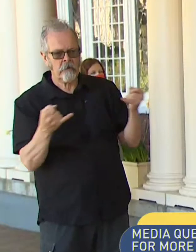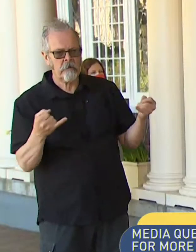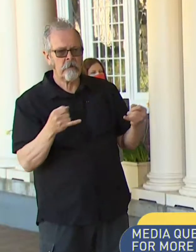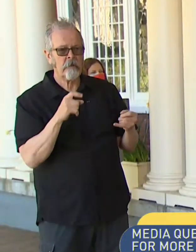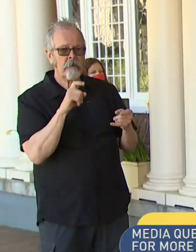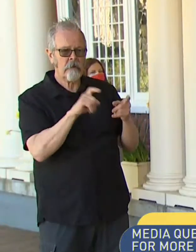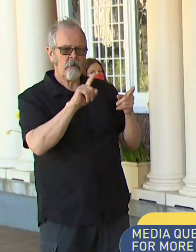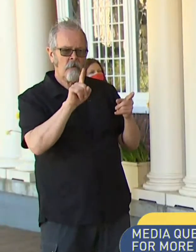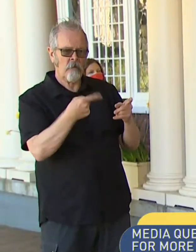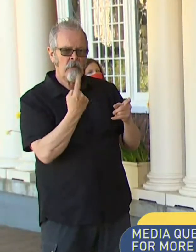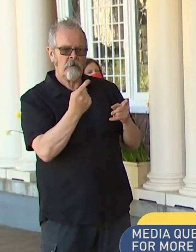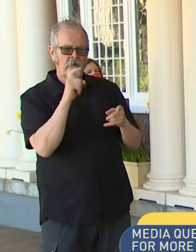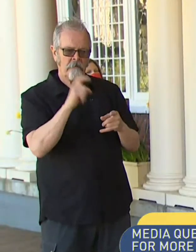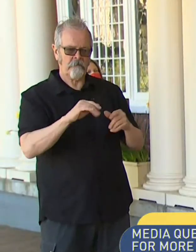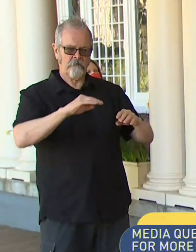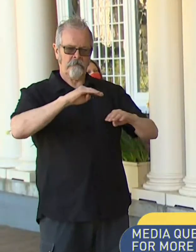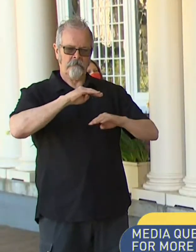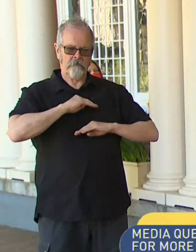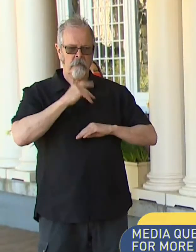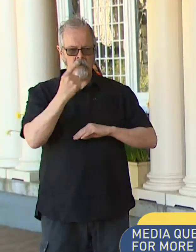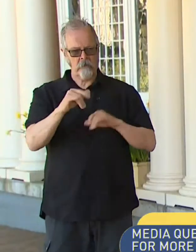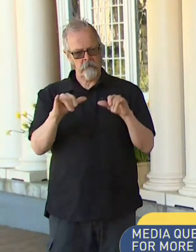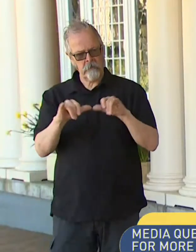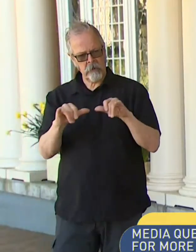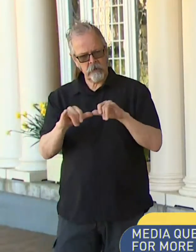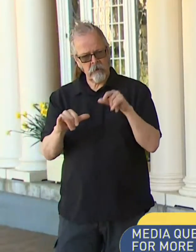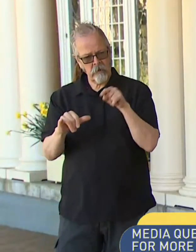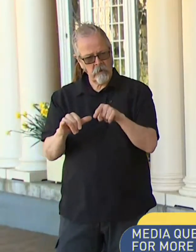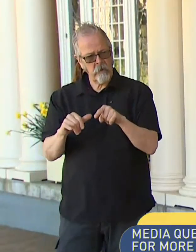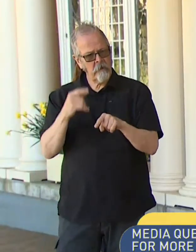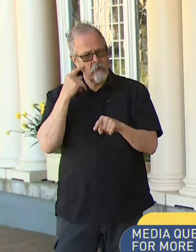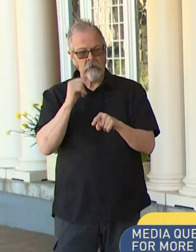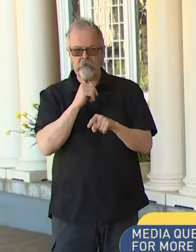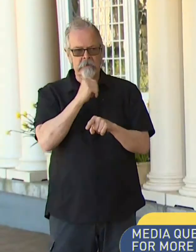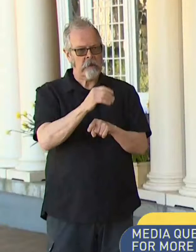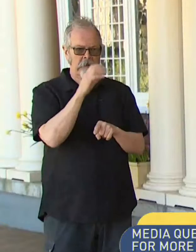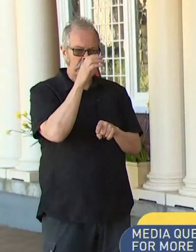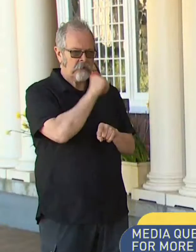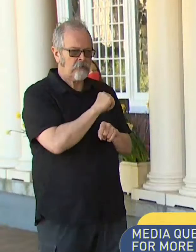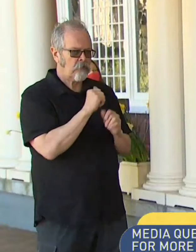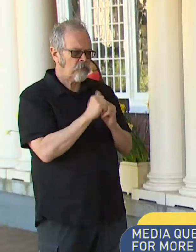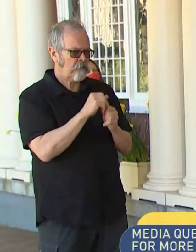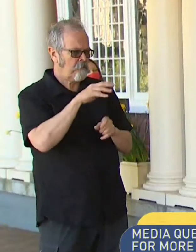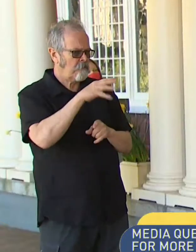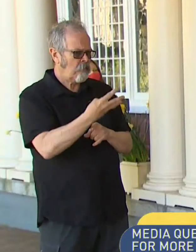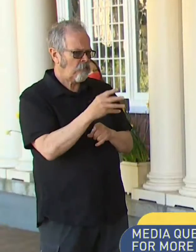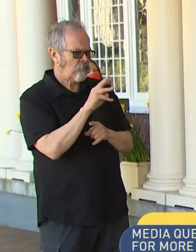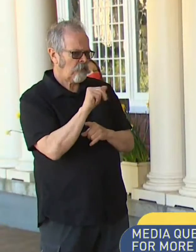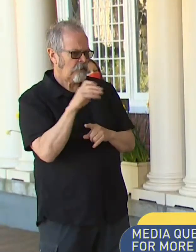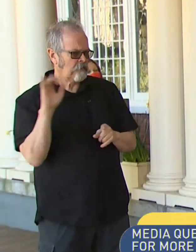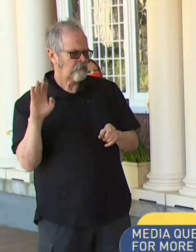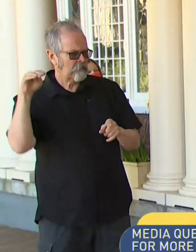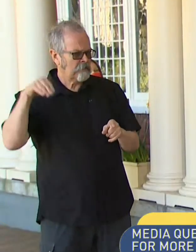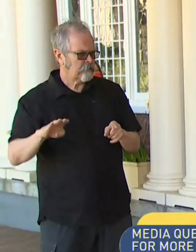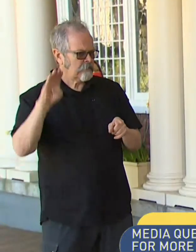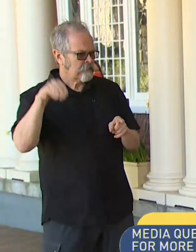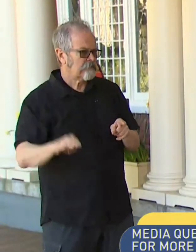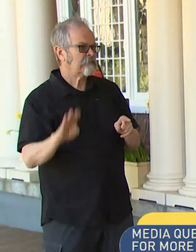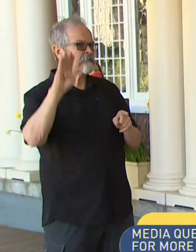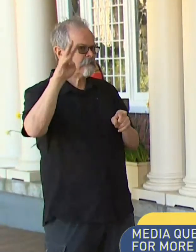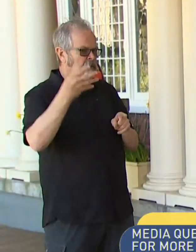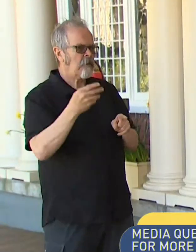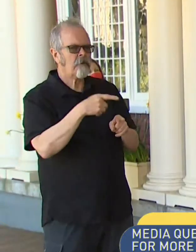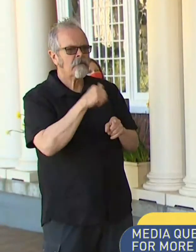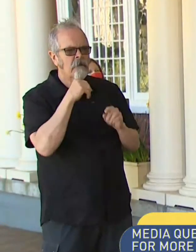one metric, and why not, I guess, with this fourth wave potentially, why not move the whole state back a